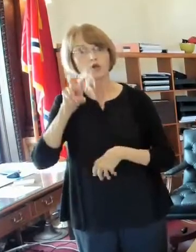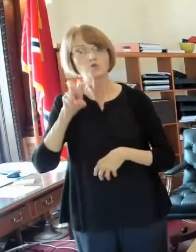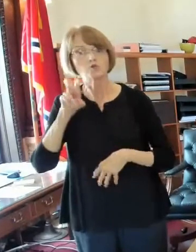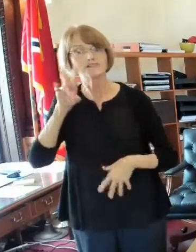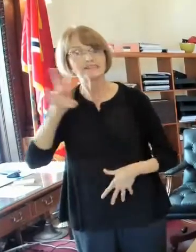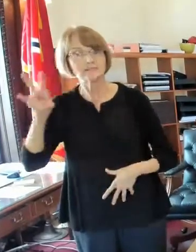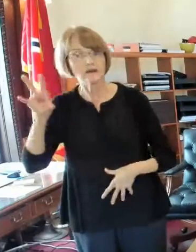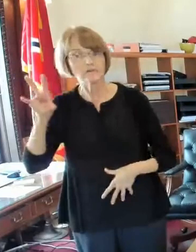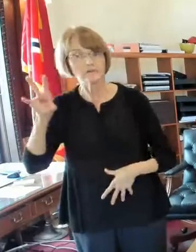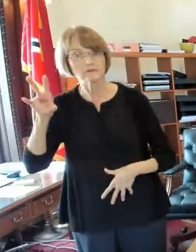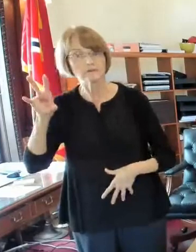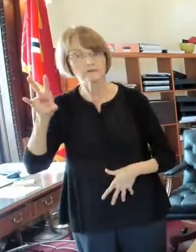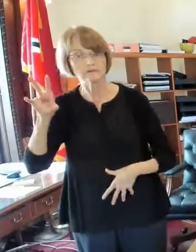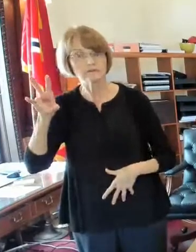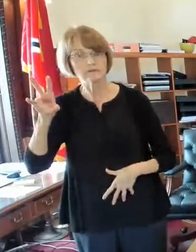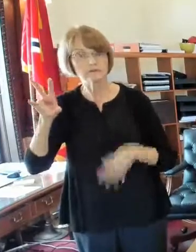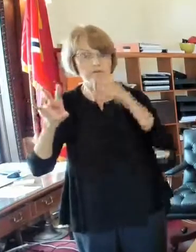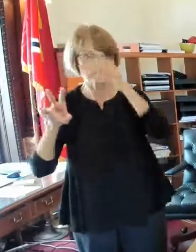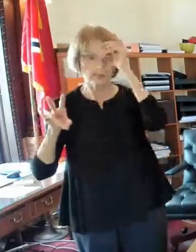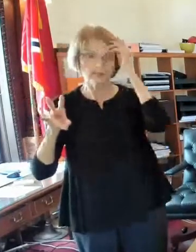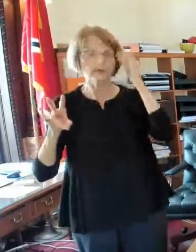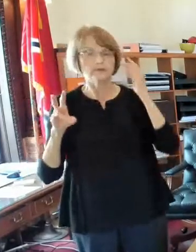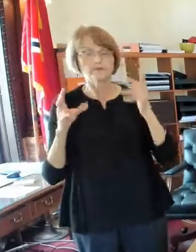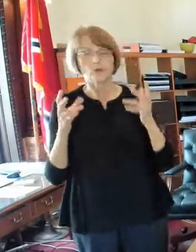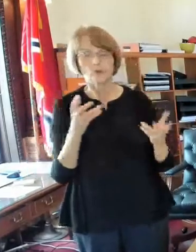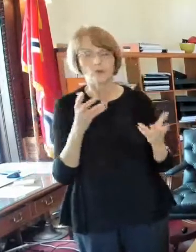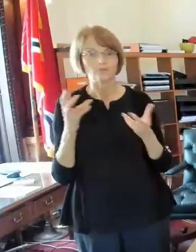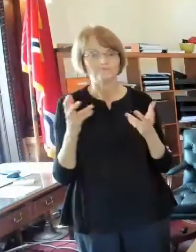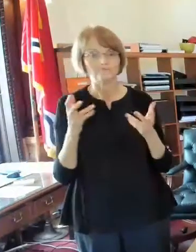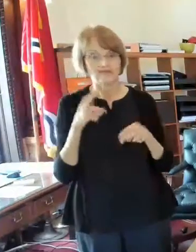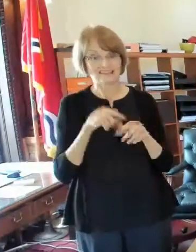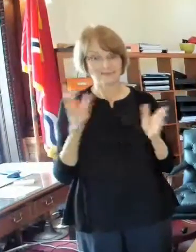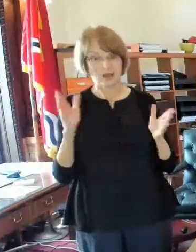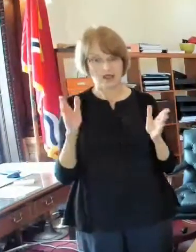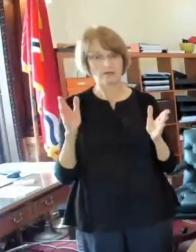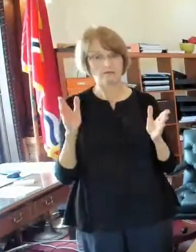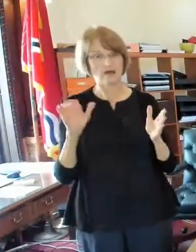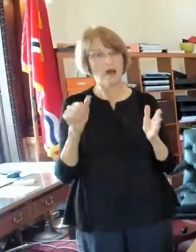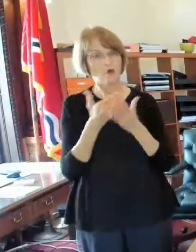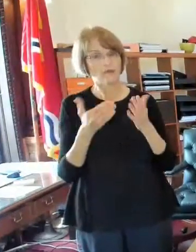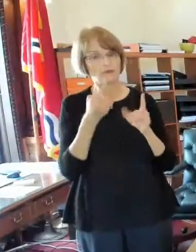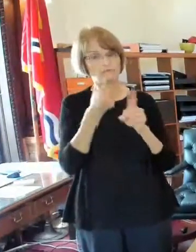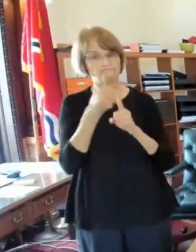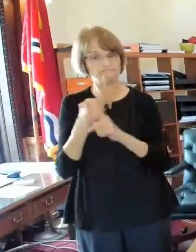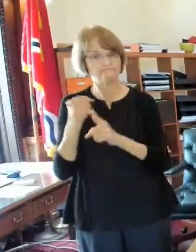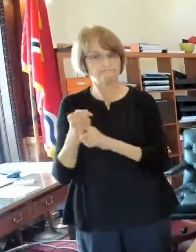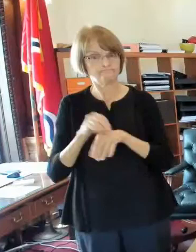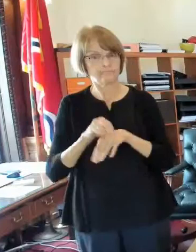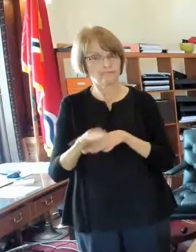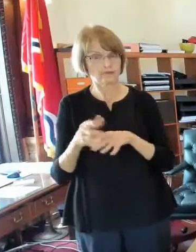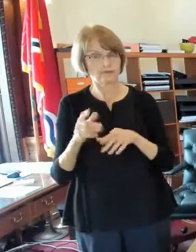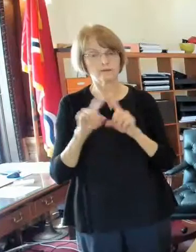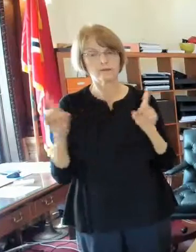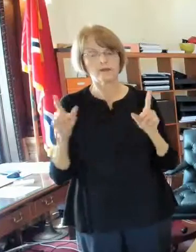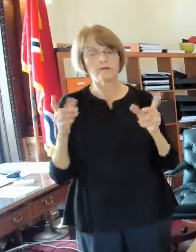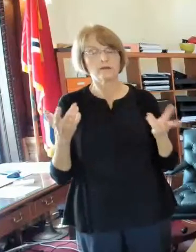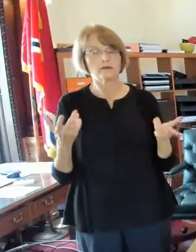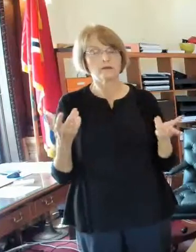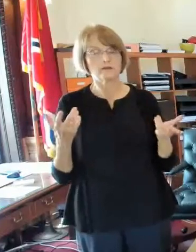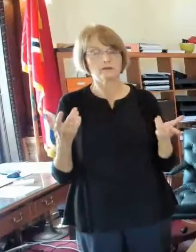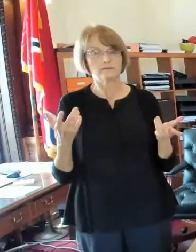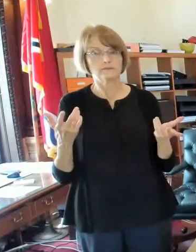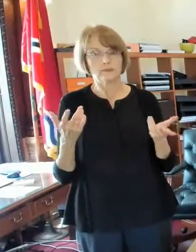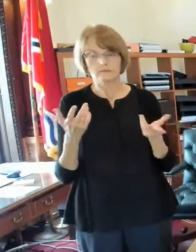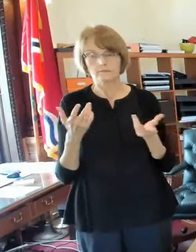Now, other things happened in there, but what we're seeing is that we don't